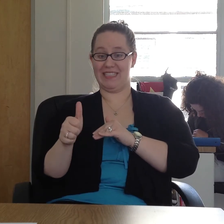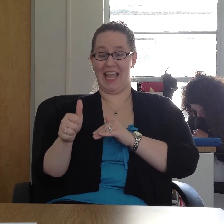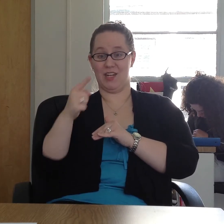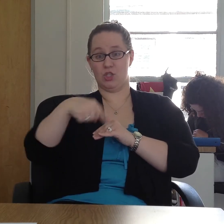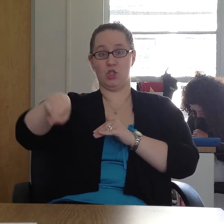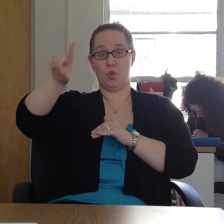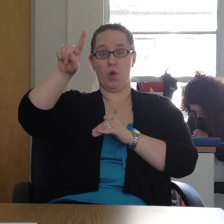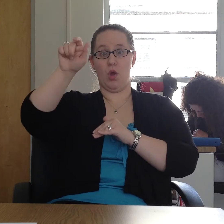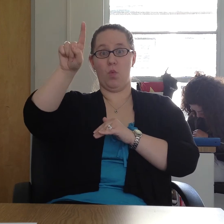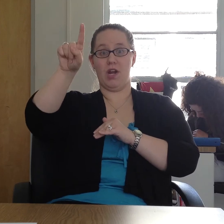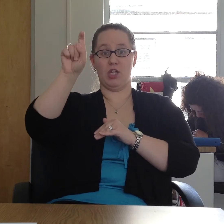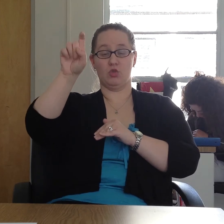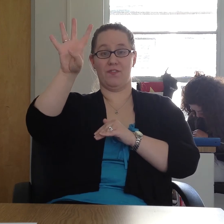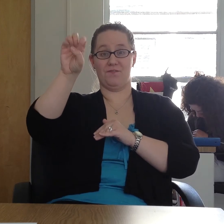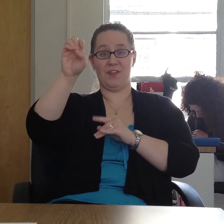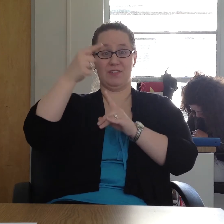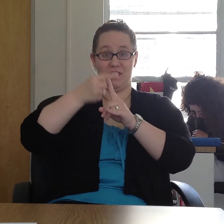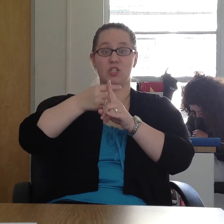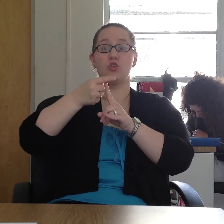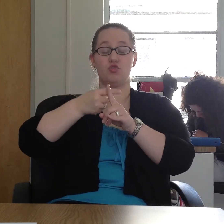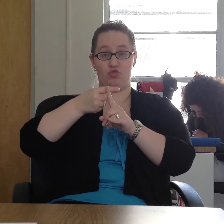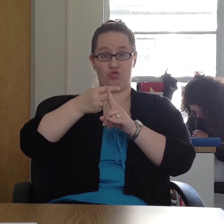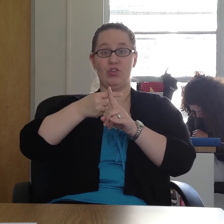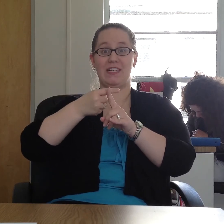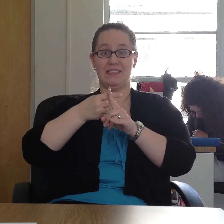150 or more.